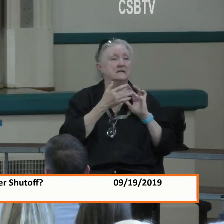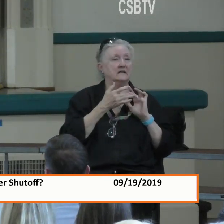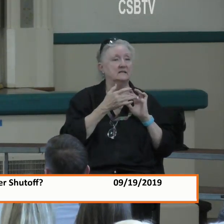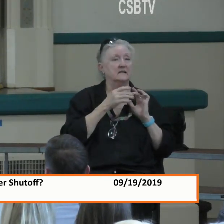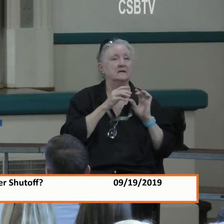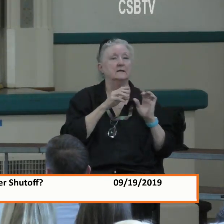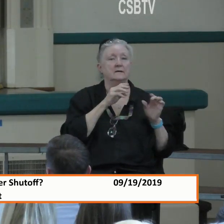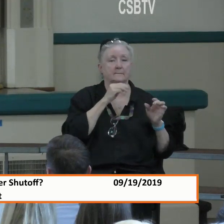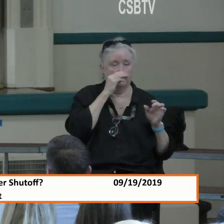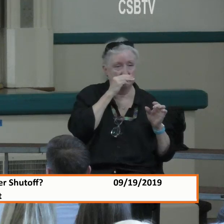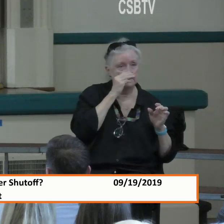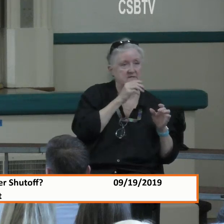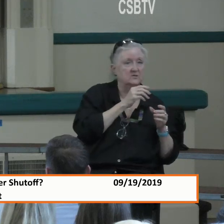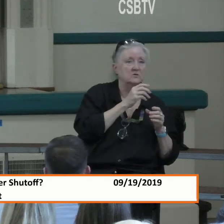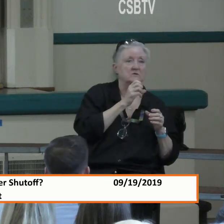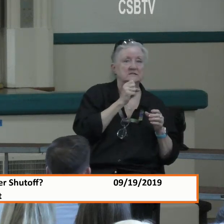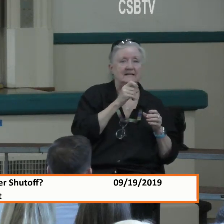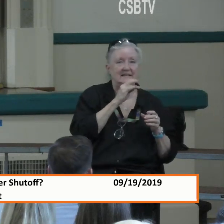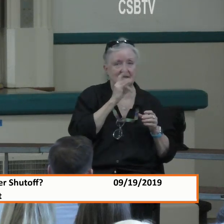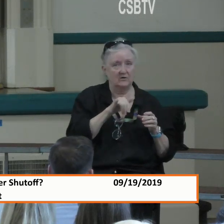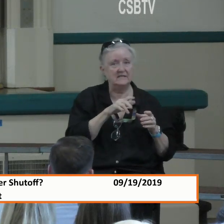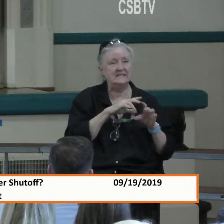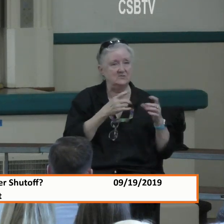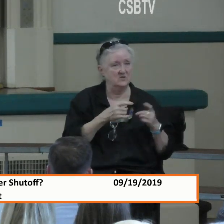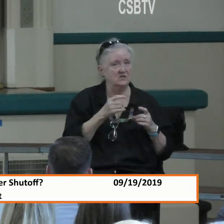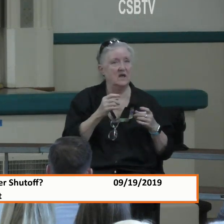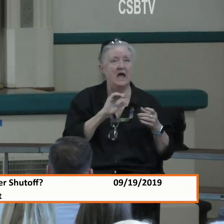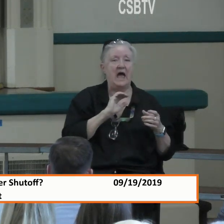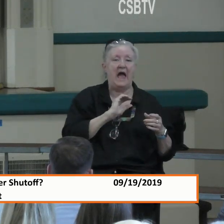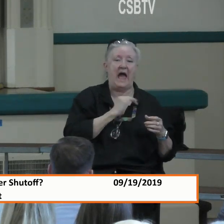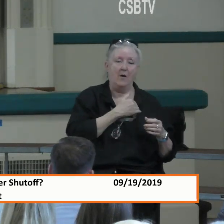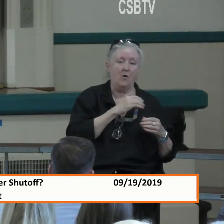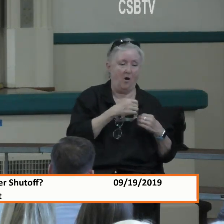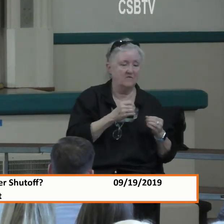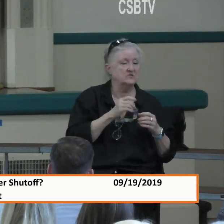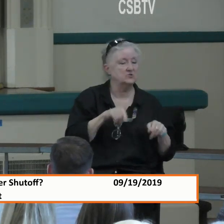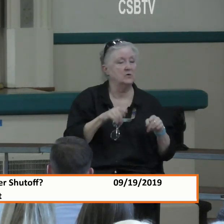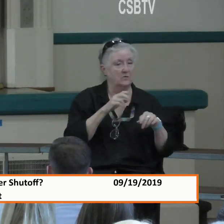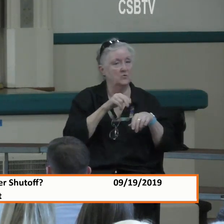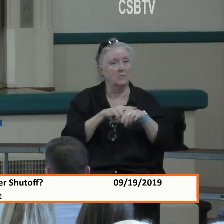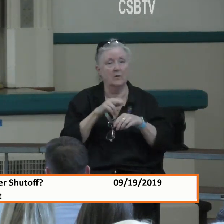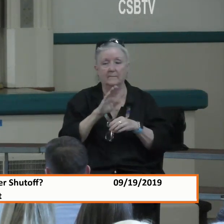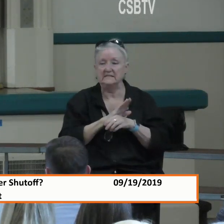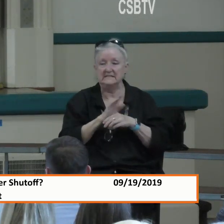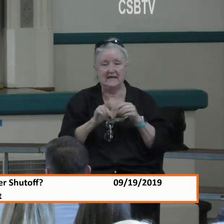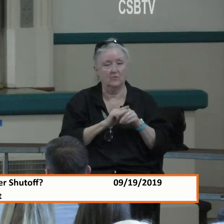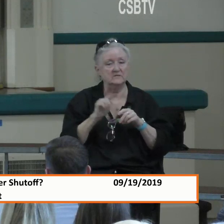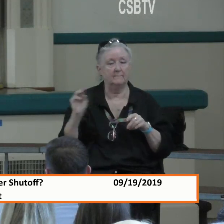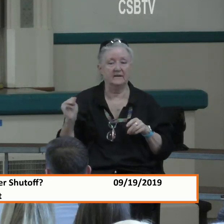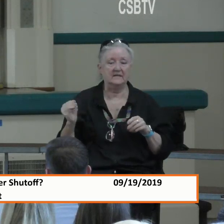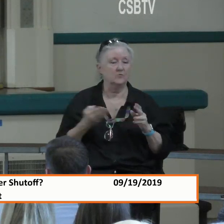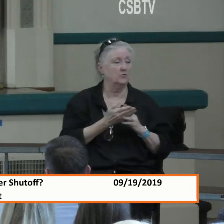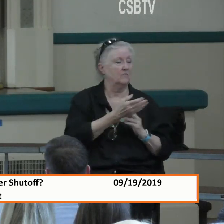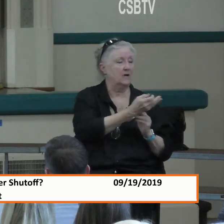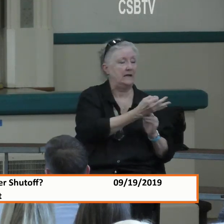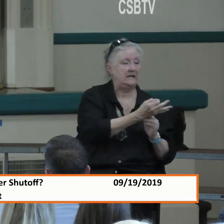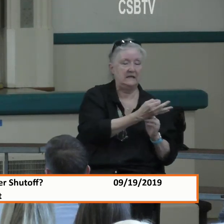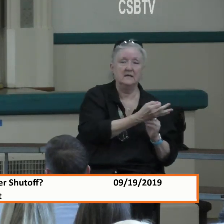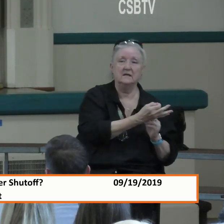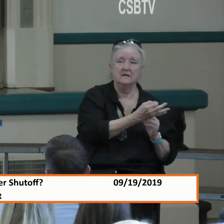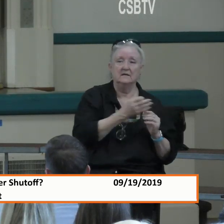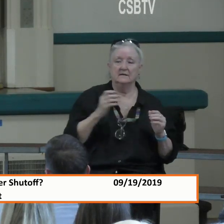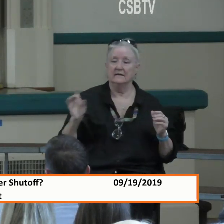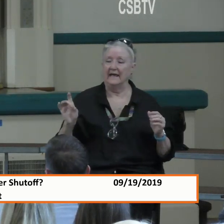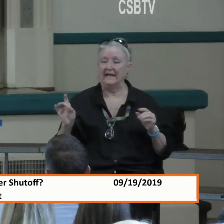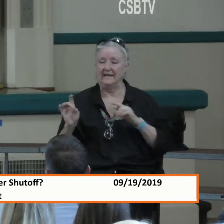Montecito Sanitary District. You can contact our office during normal business hours, Monday through Friday, from between